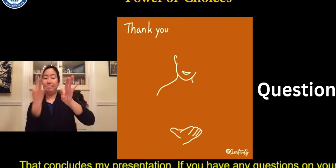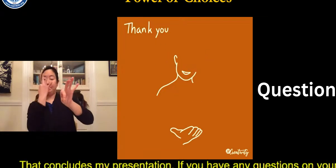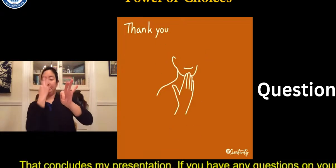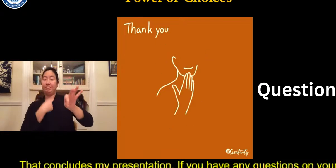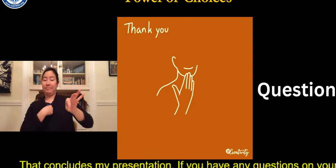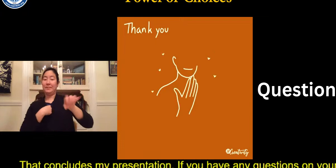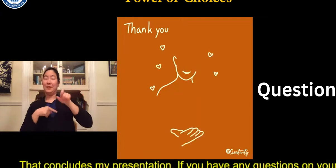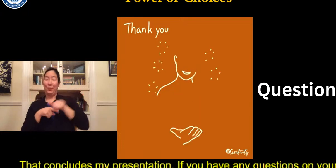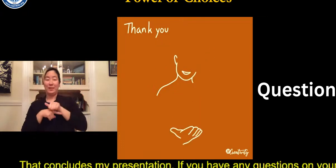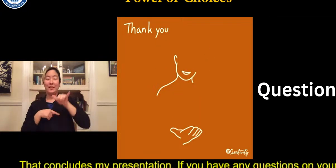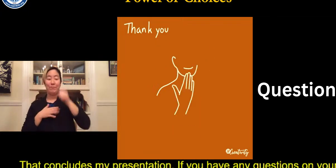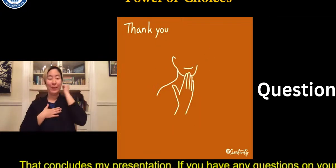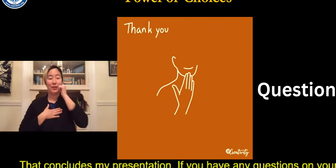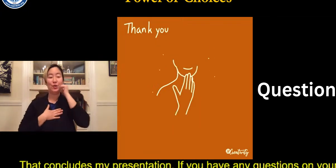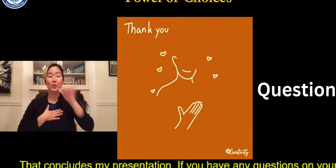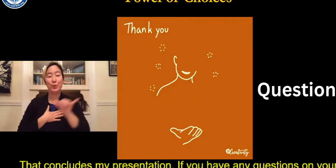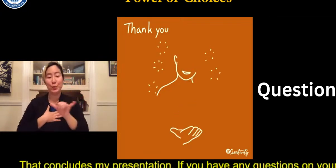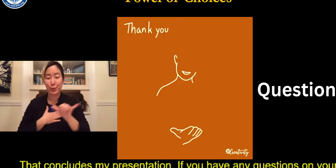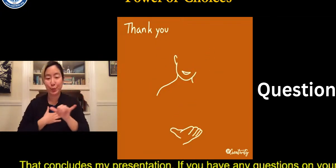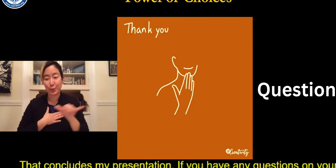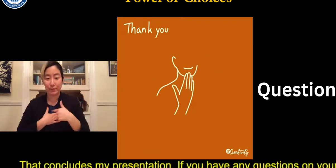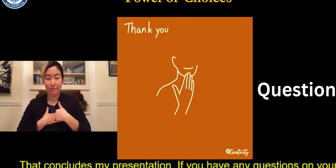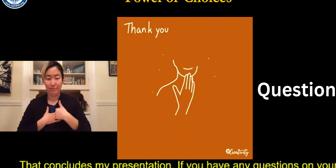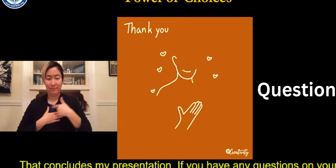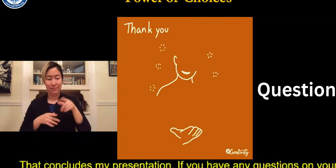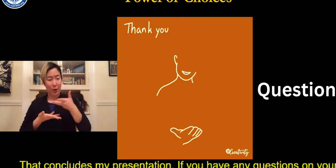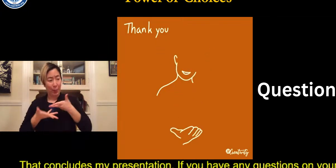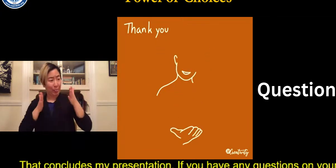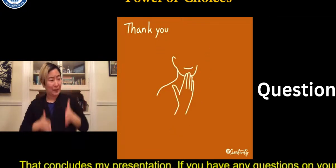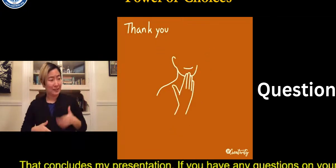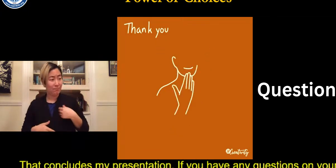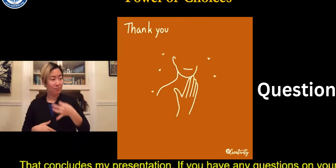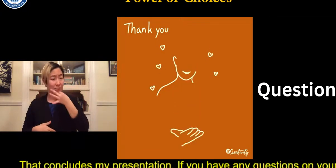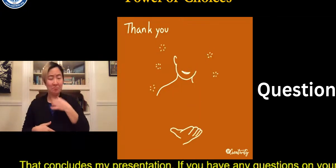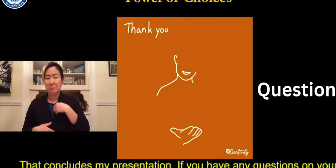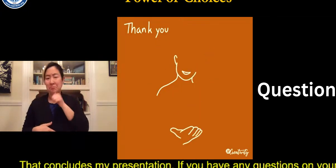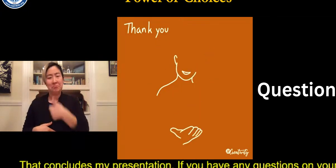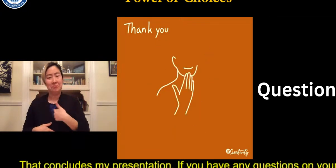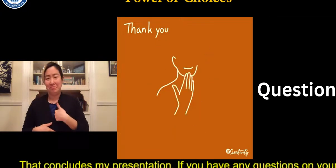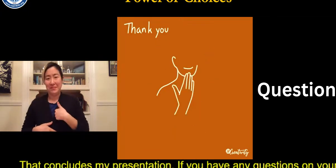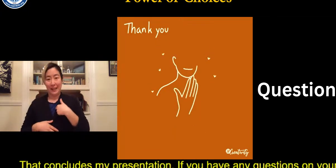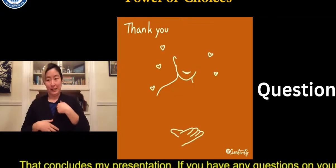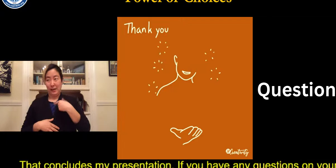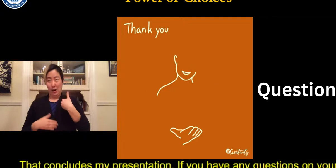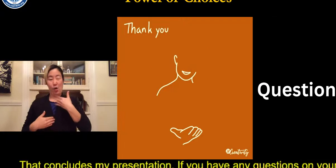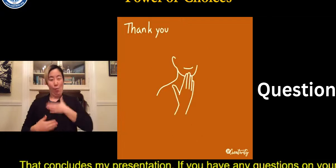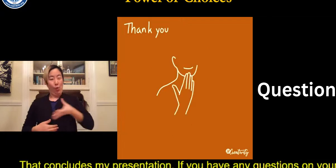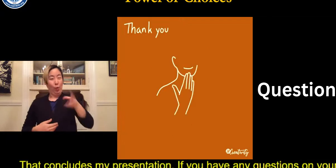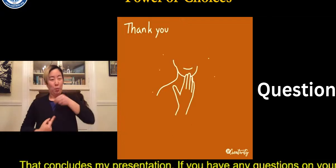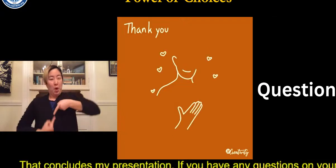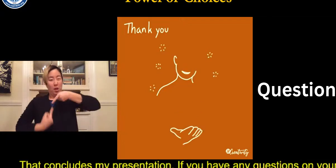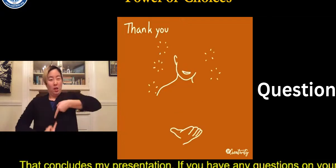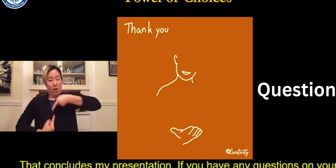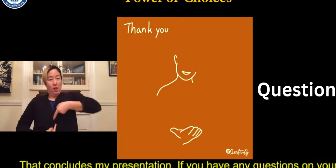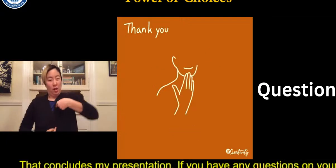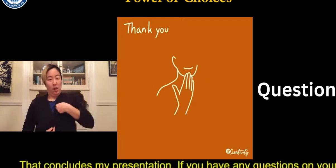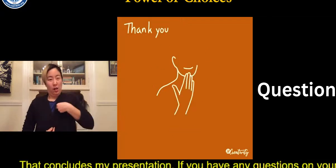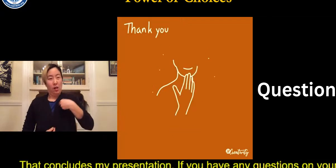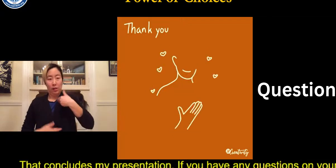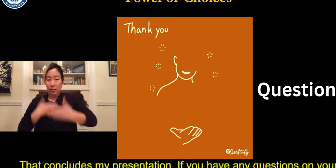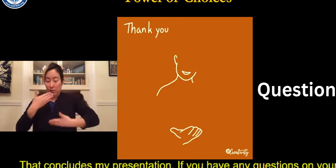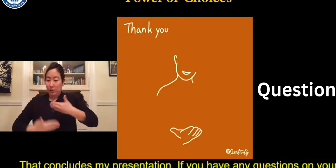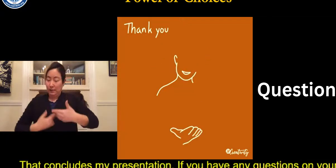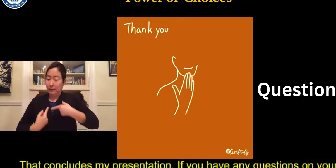important as our physical health, and we need to practice every day. And I'm not just preaching to you or at